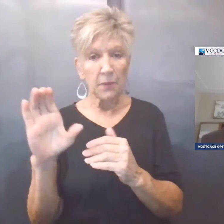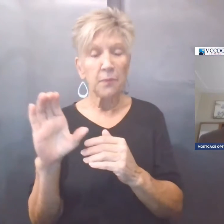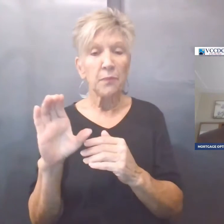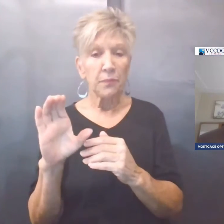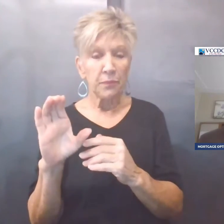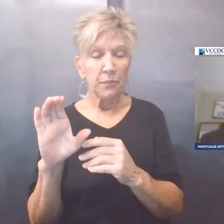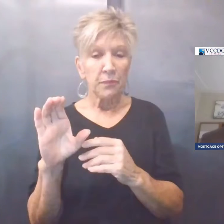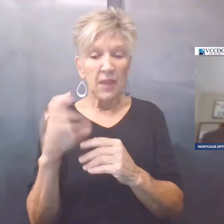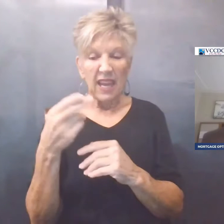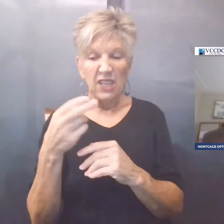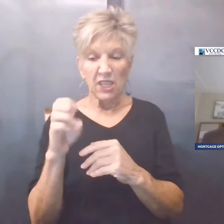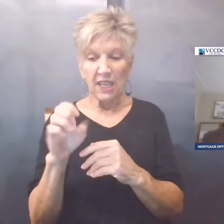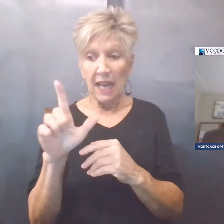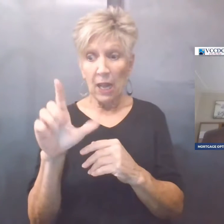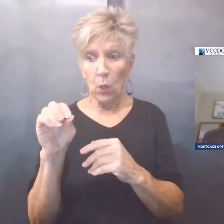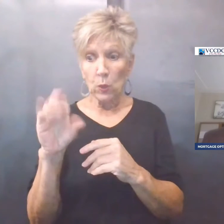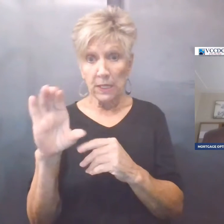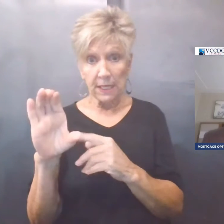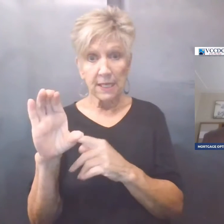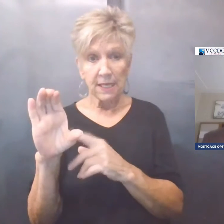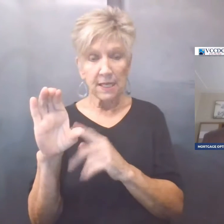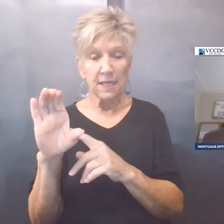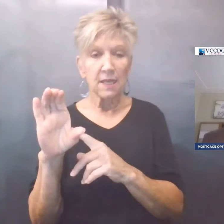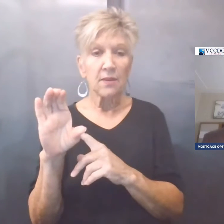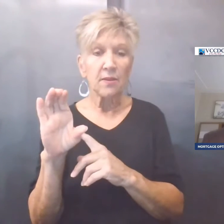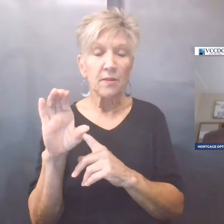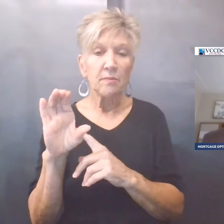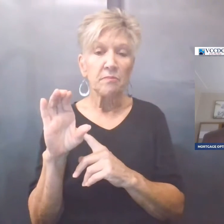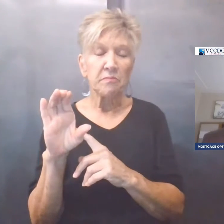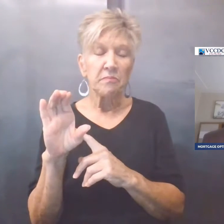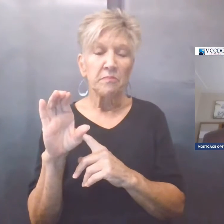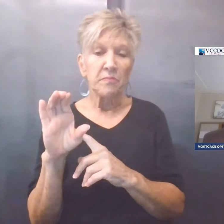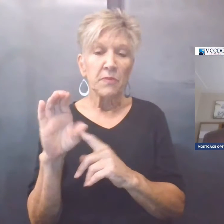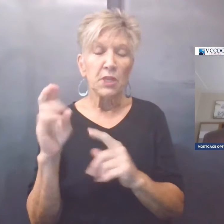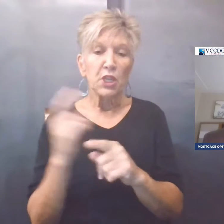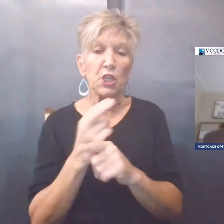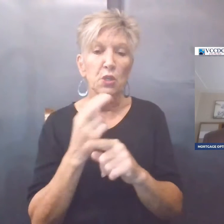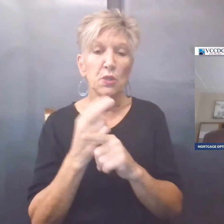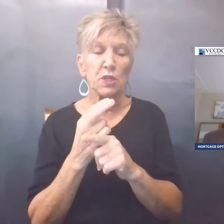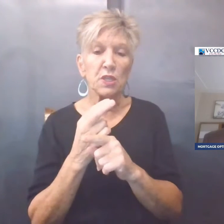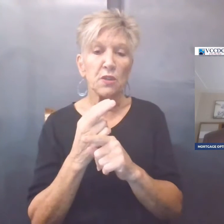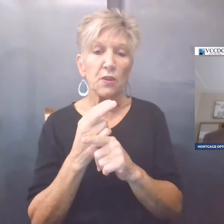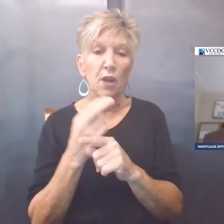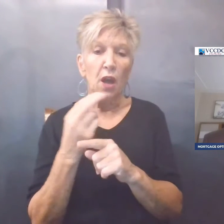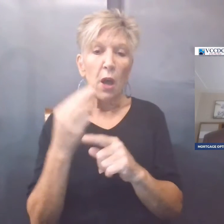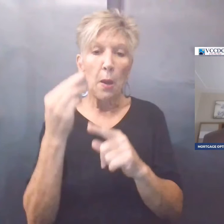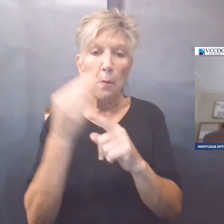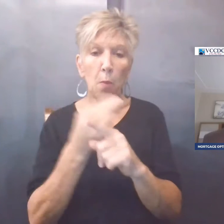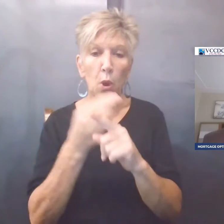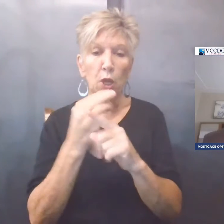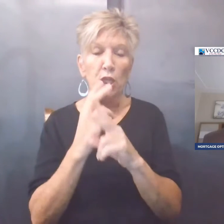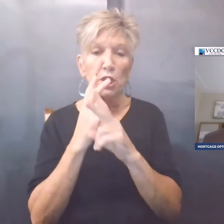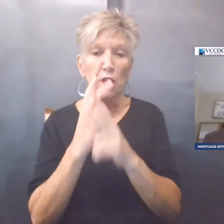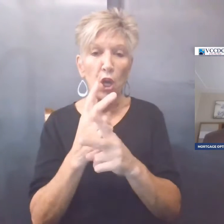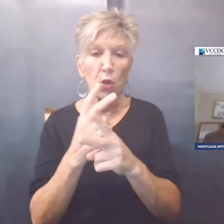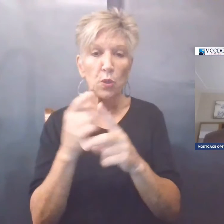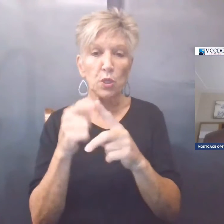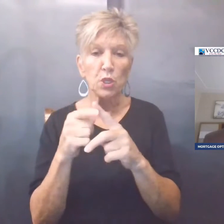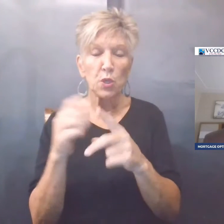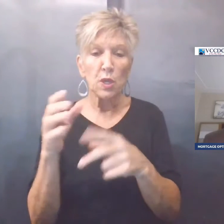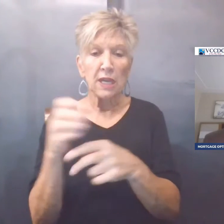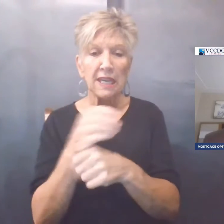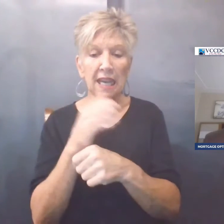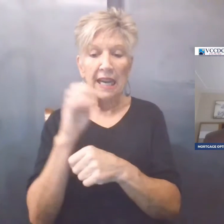Heloc. A Heloc is also generally used as a mortgage loan to access equity behind your